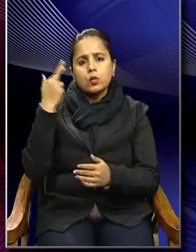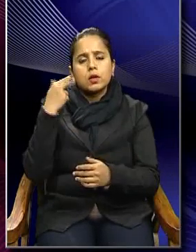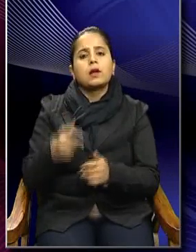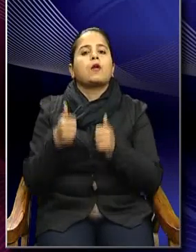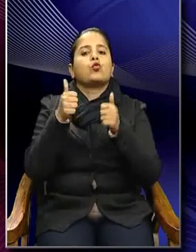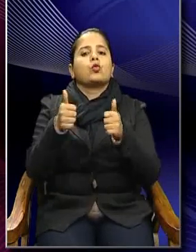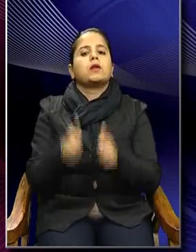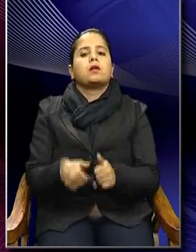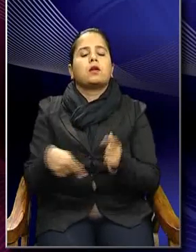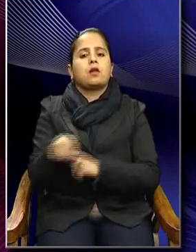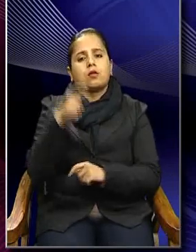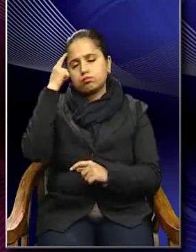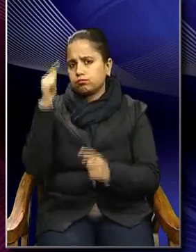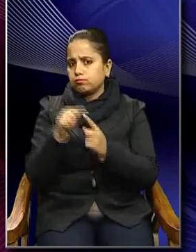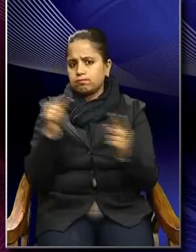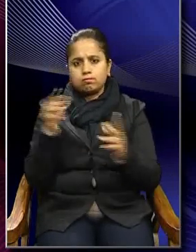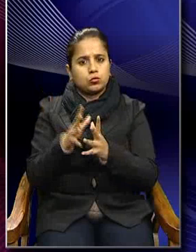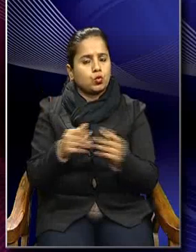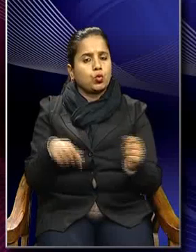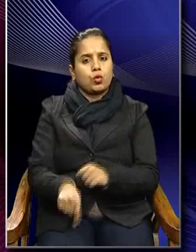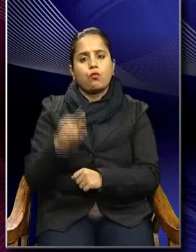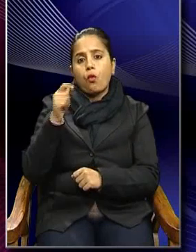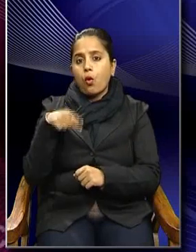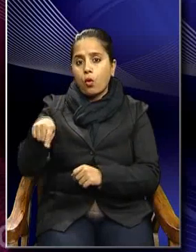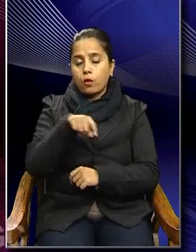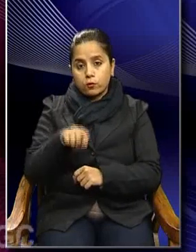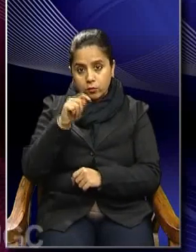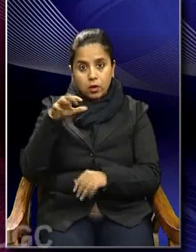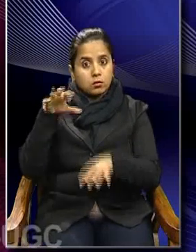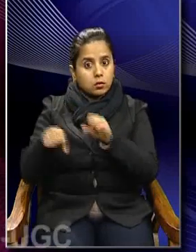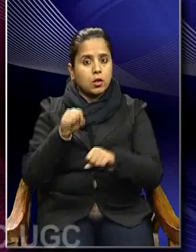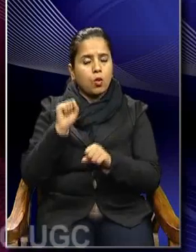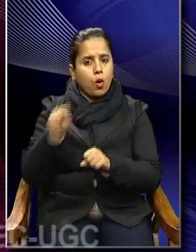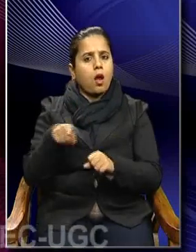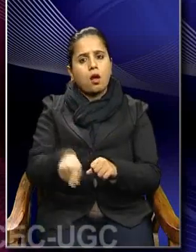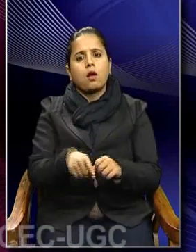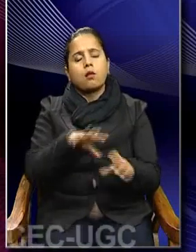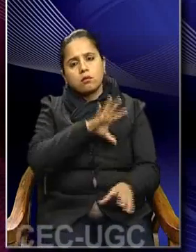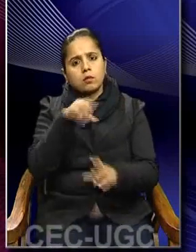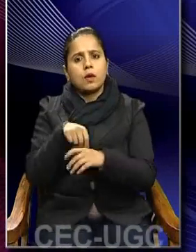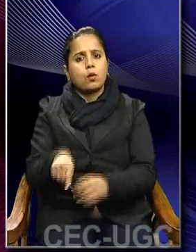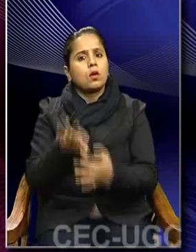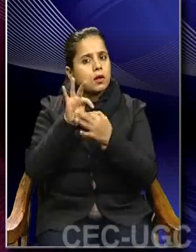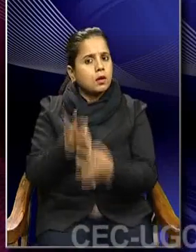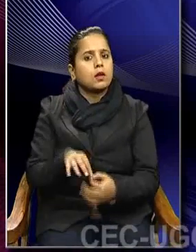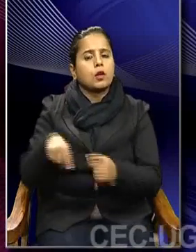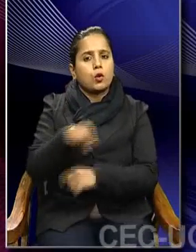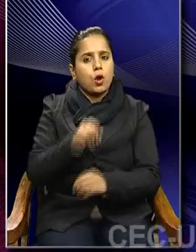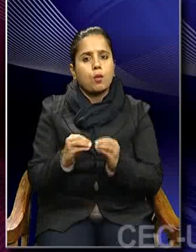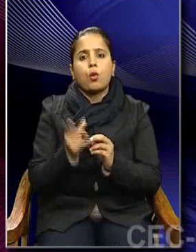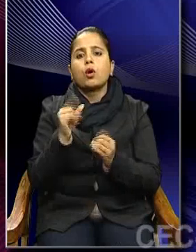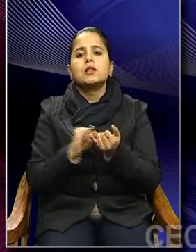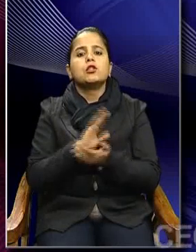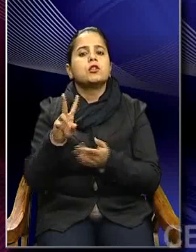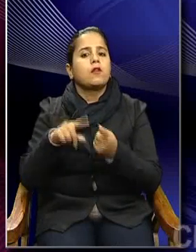resultant disillusionment of colonial people with Western liberalism drove them to gravitate towards Bolshevik Russia